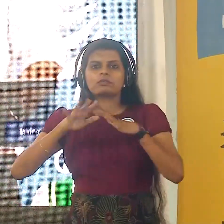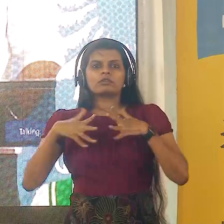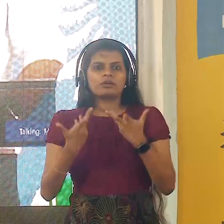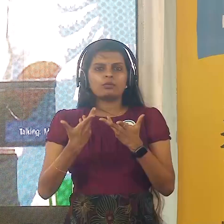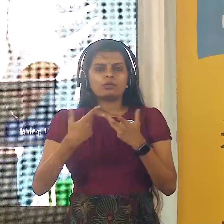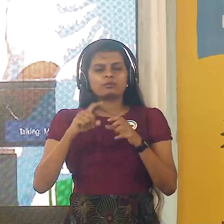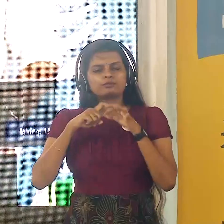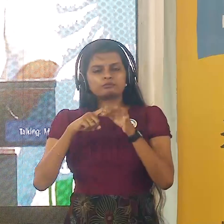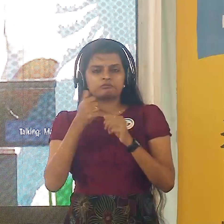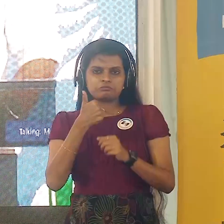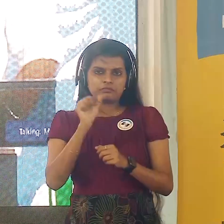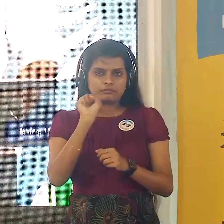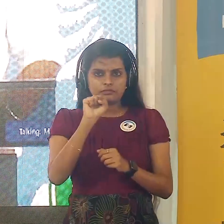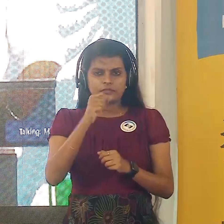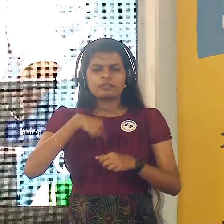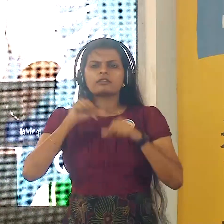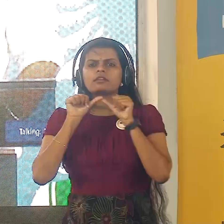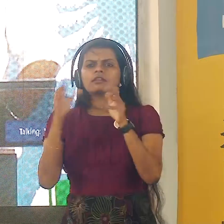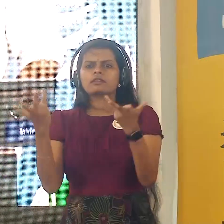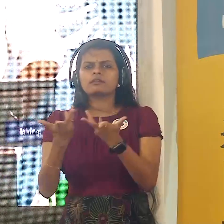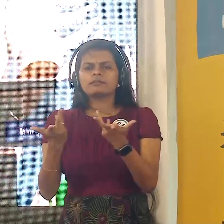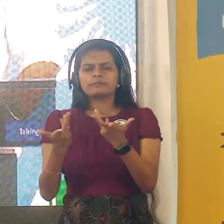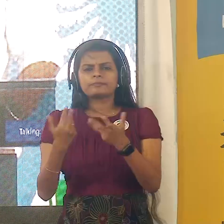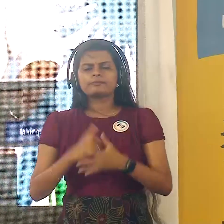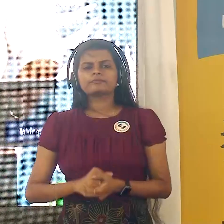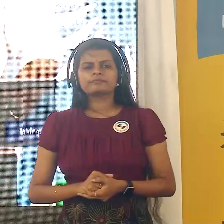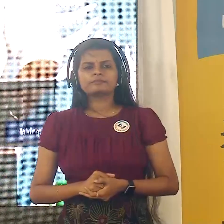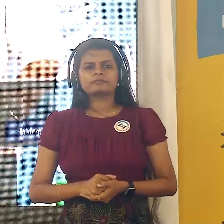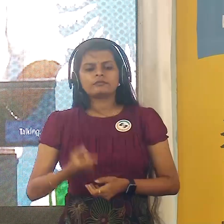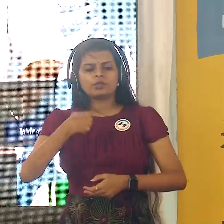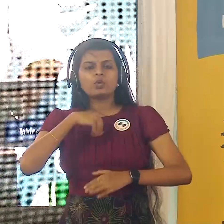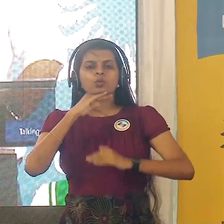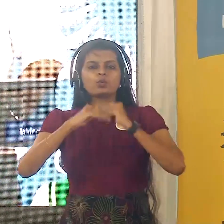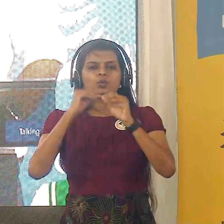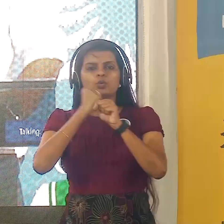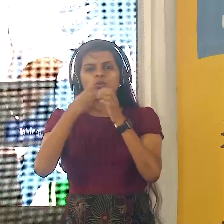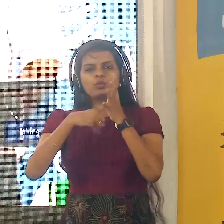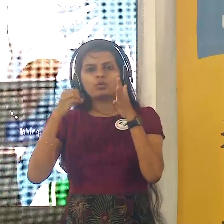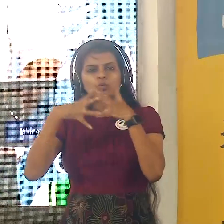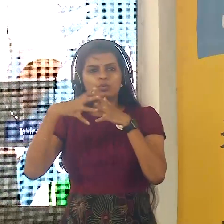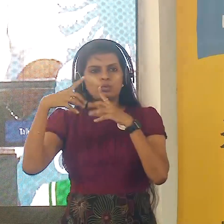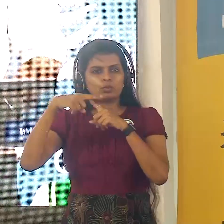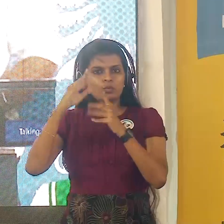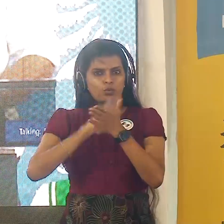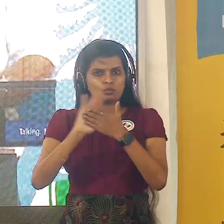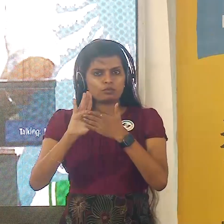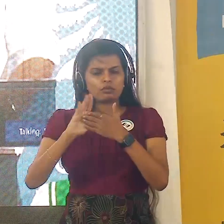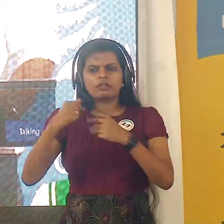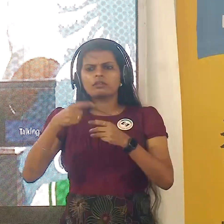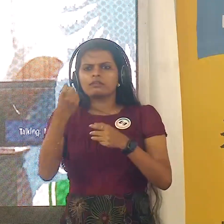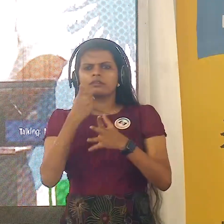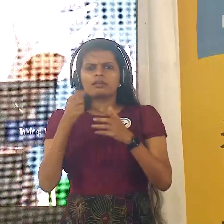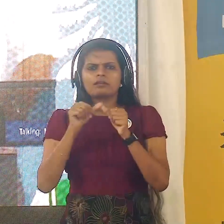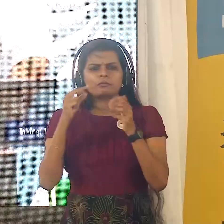very valid question, but my answer is the growth is the answer. Growth means growth